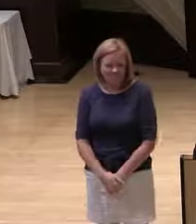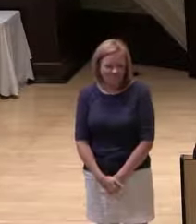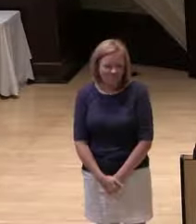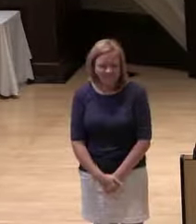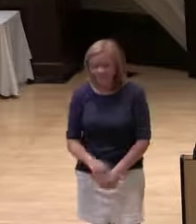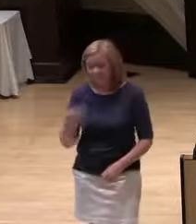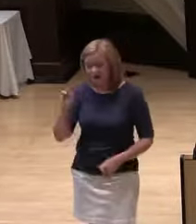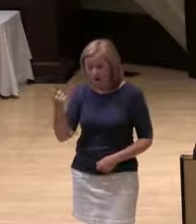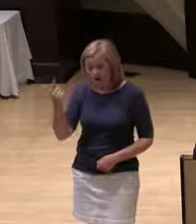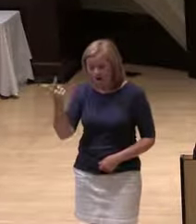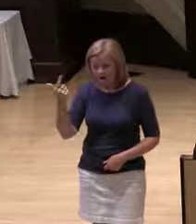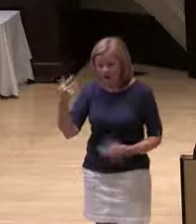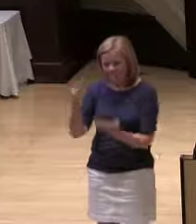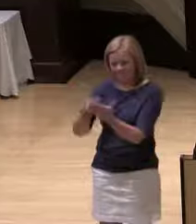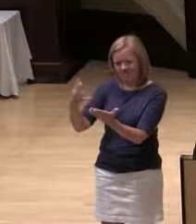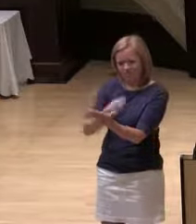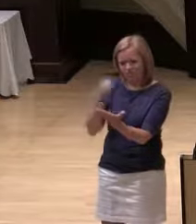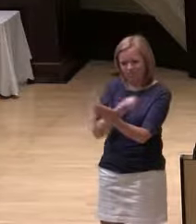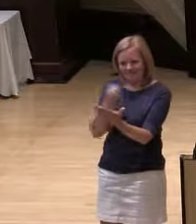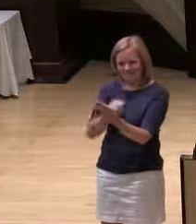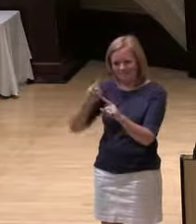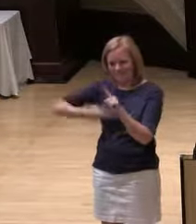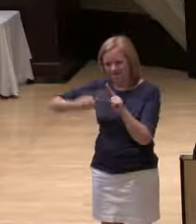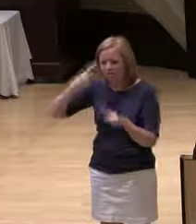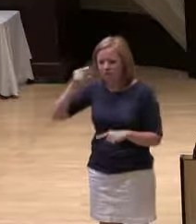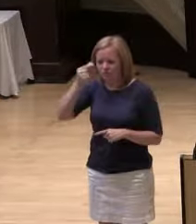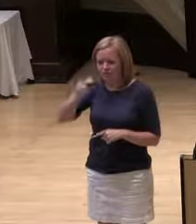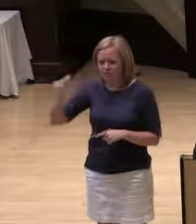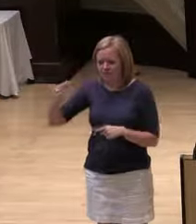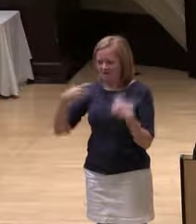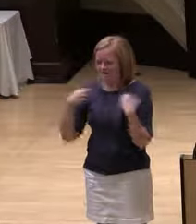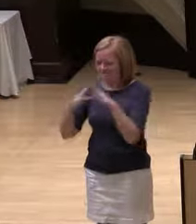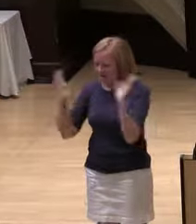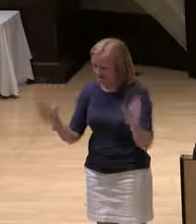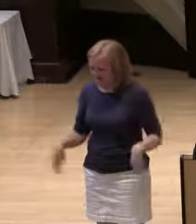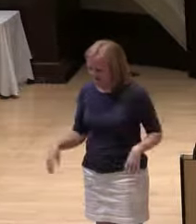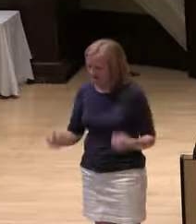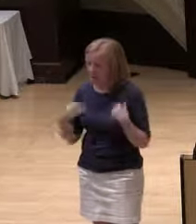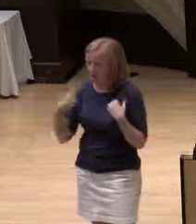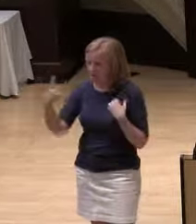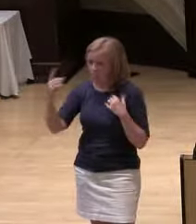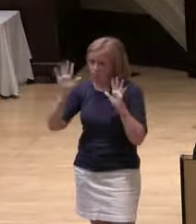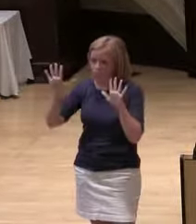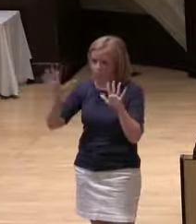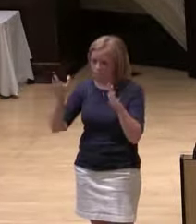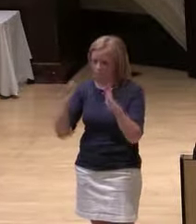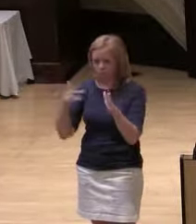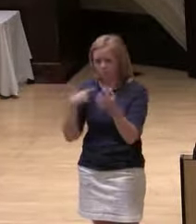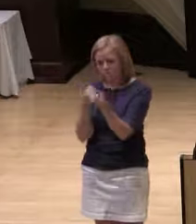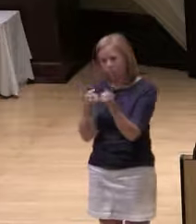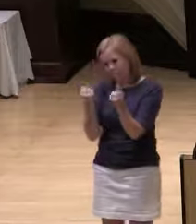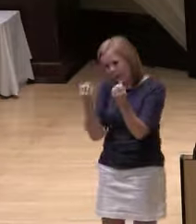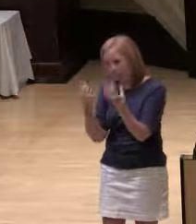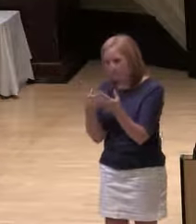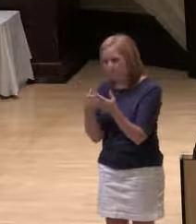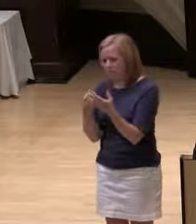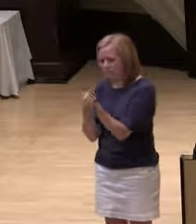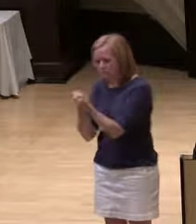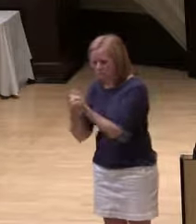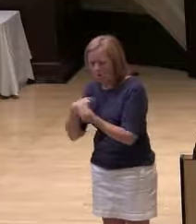It's August. It's a fundraising month for Grace of God Recovery House. And there's one great way you can support us, many great ways to support us, but one of